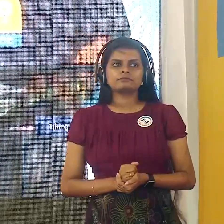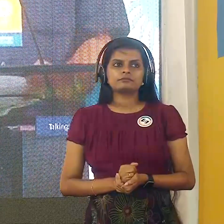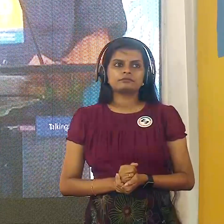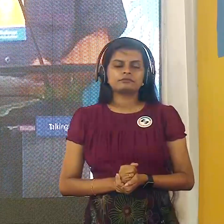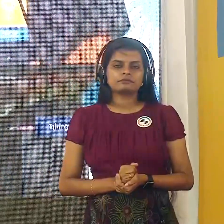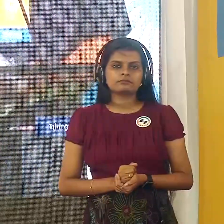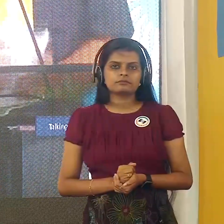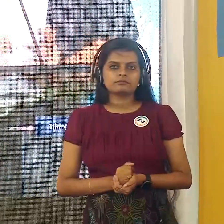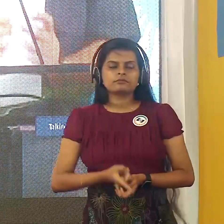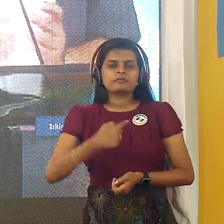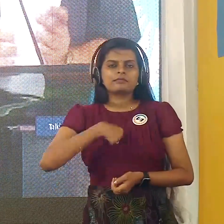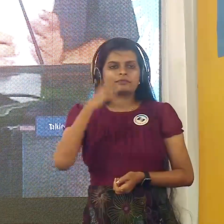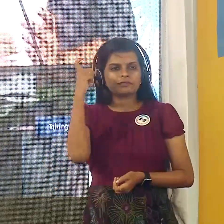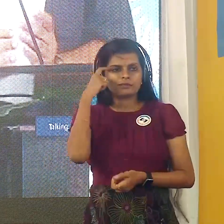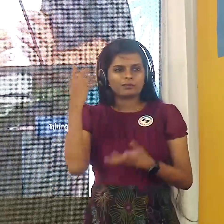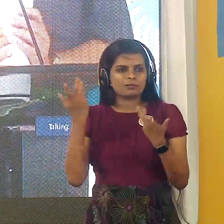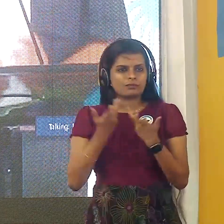I certainly think that